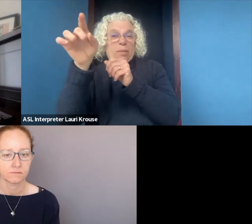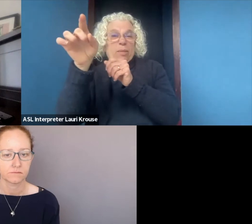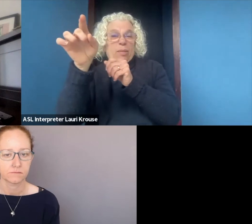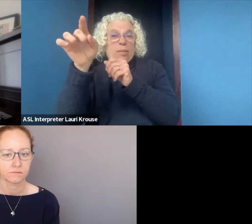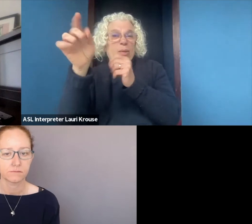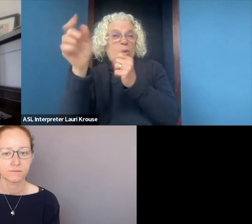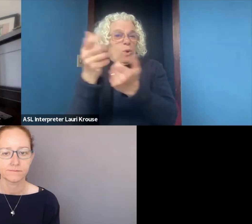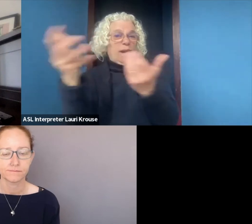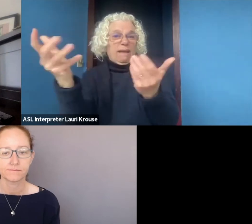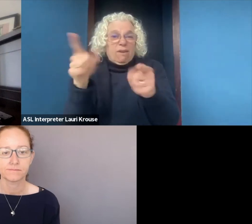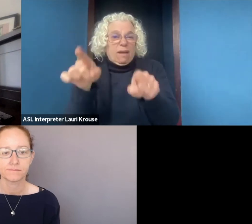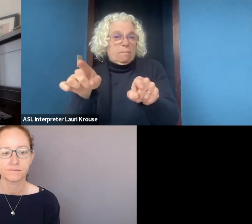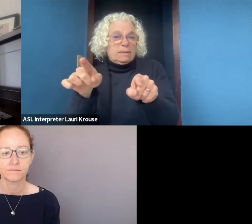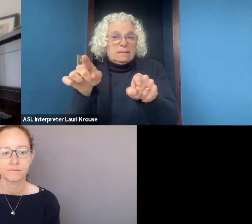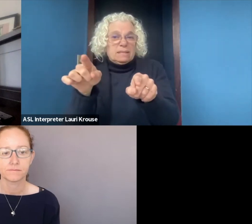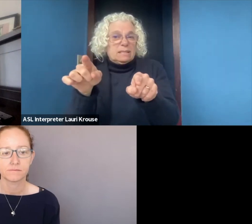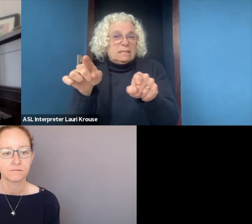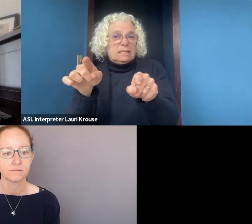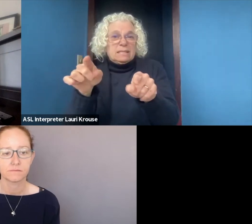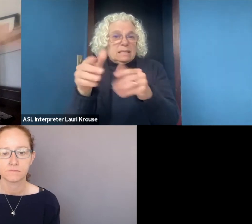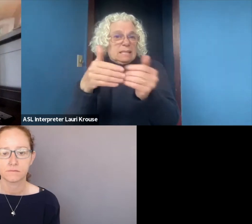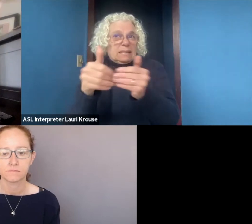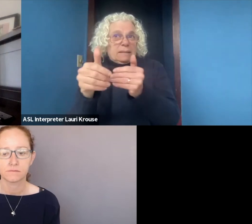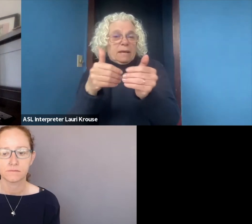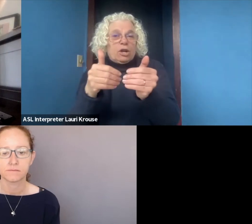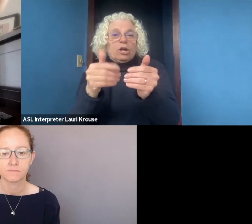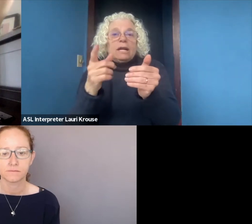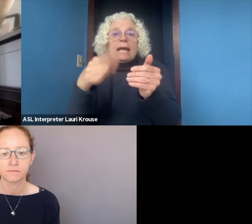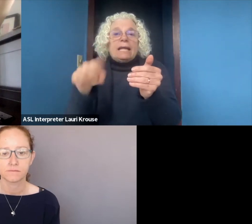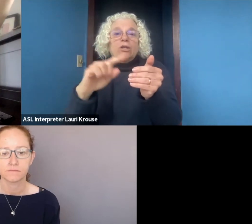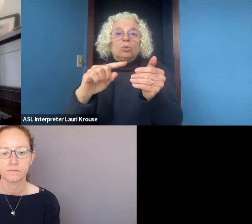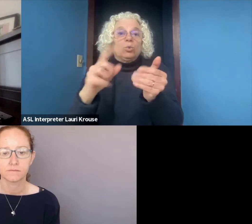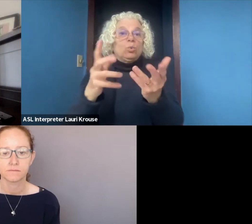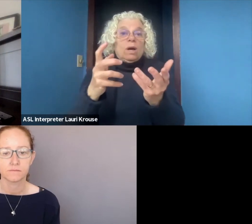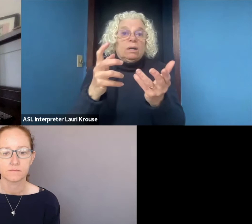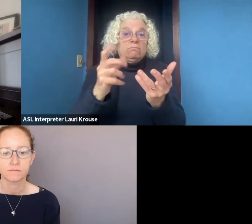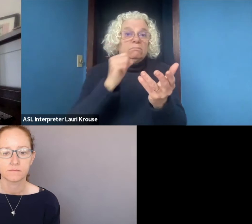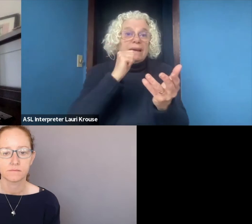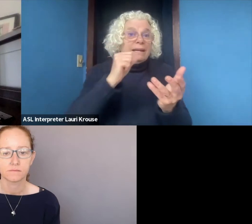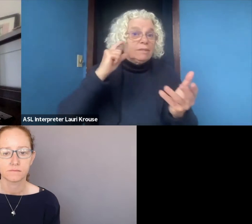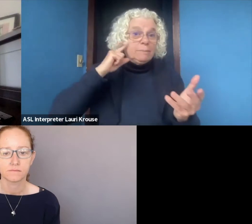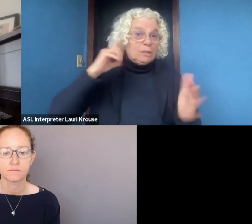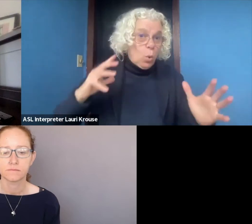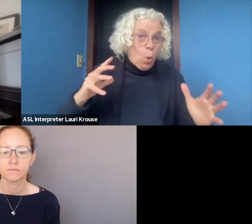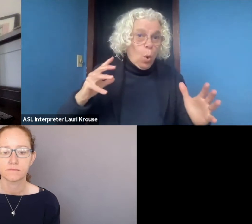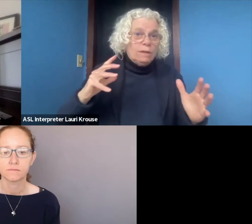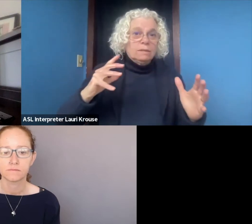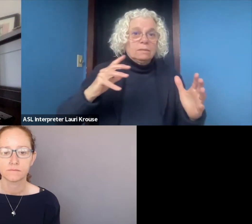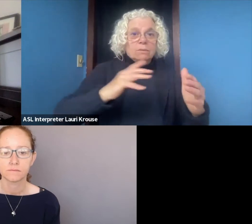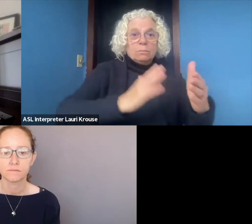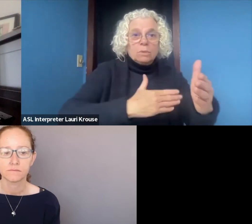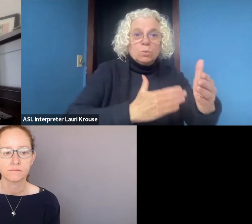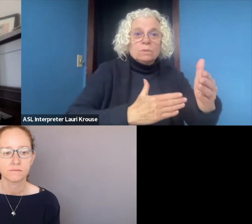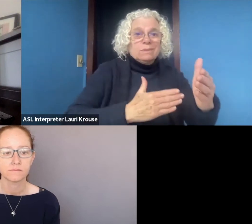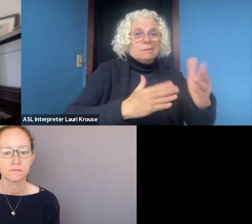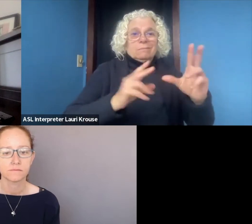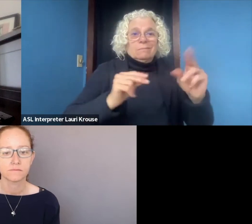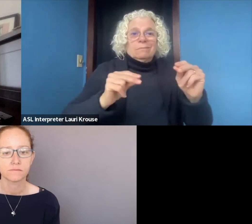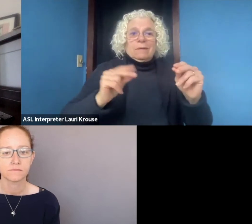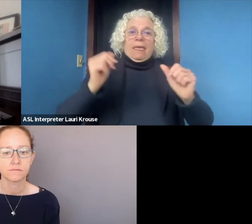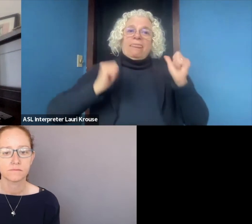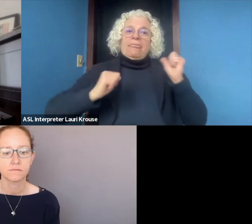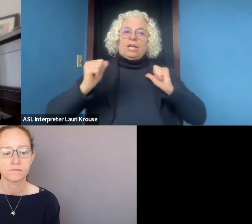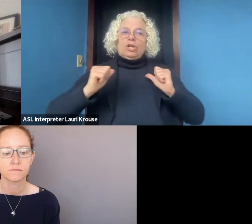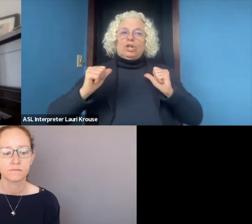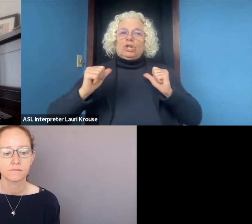anything you got. Anything. And if you wanted to do a dance instead of, or a theater, however